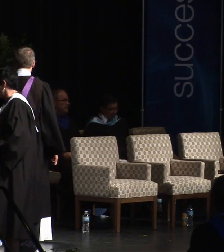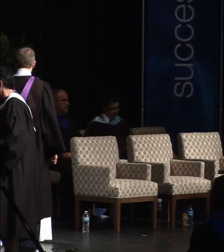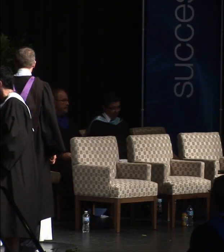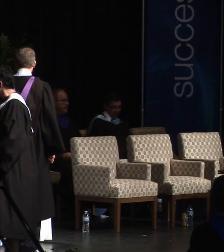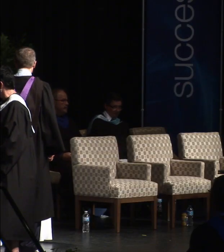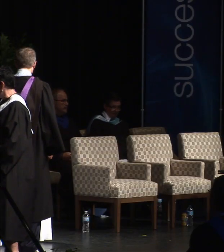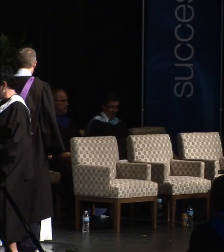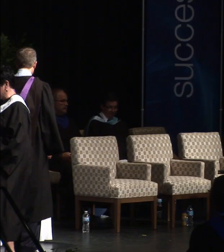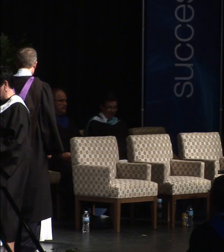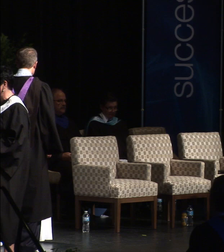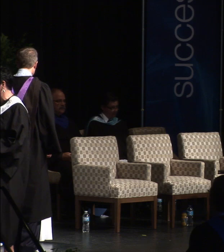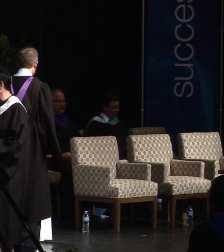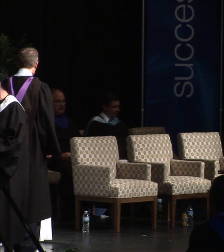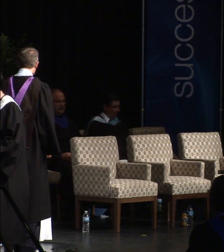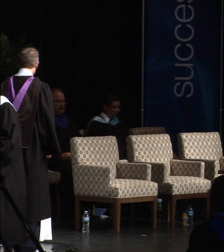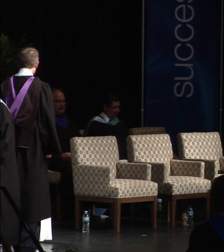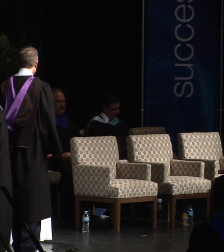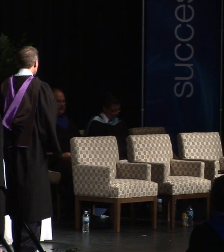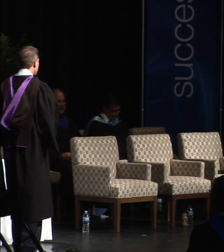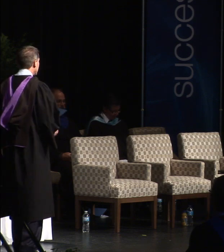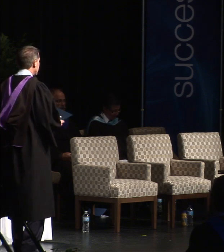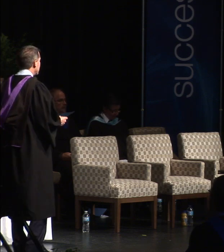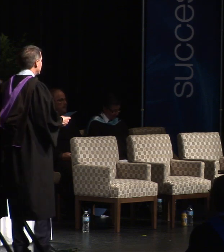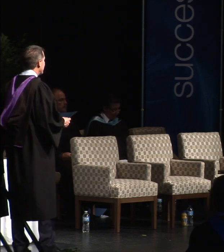Kristen Veronica Yurchison.